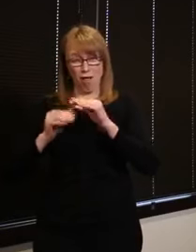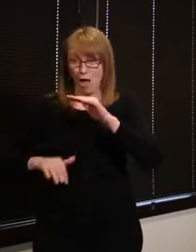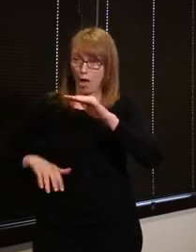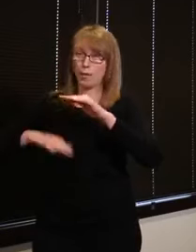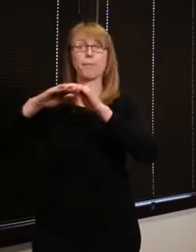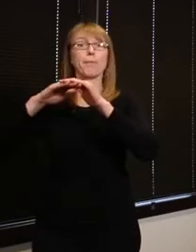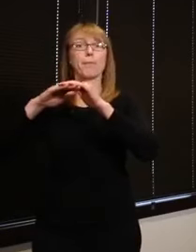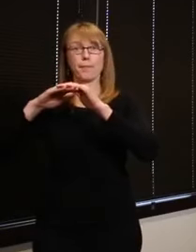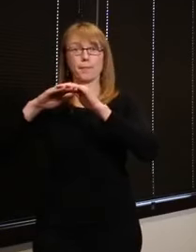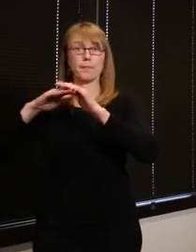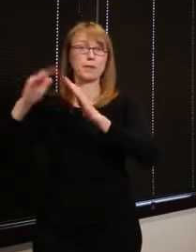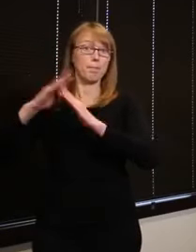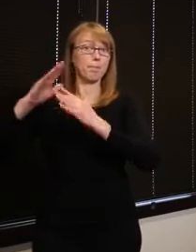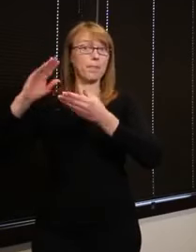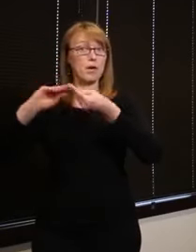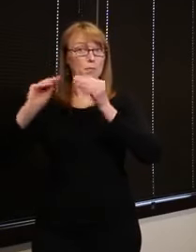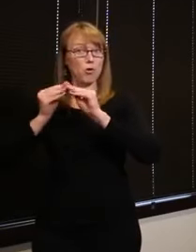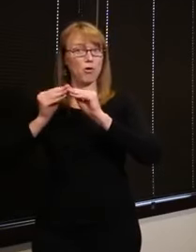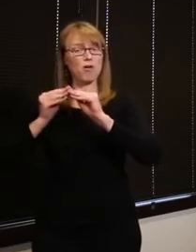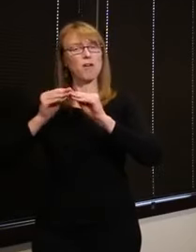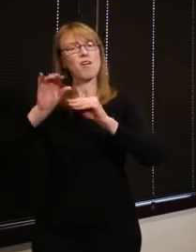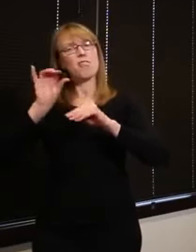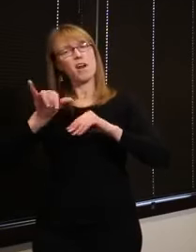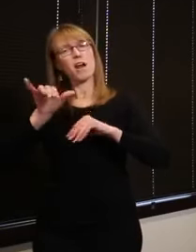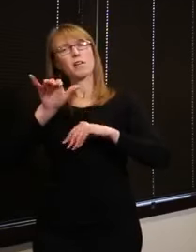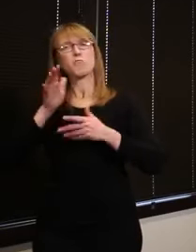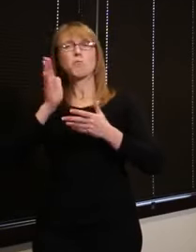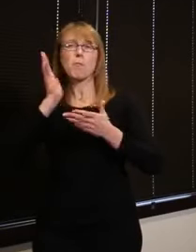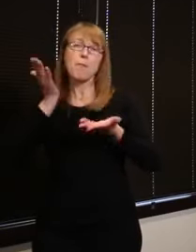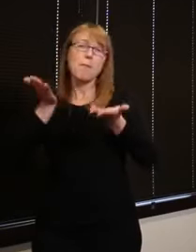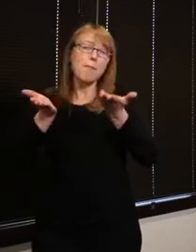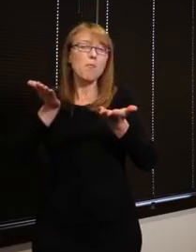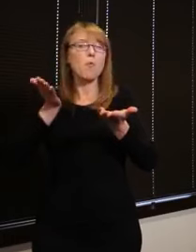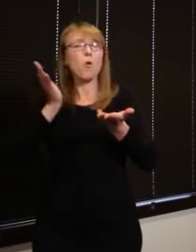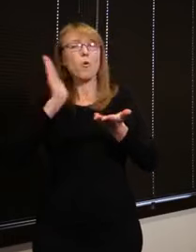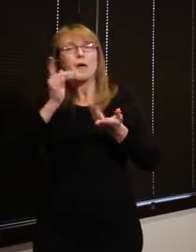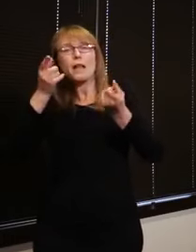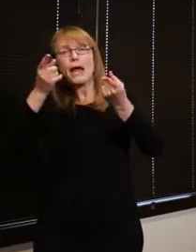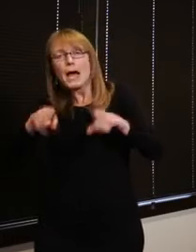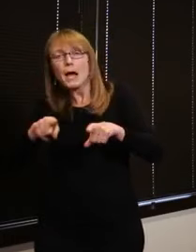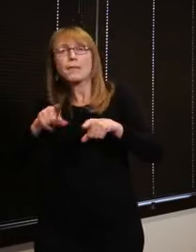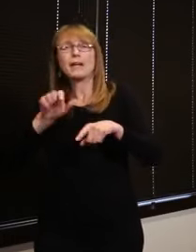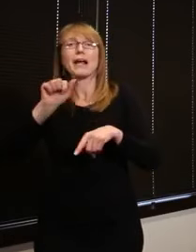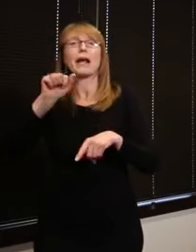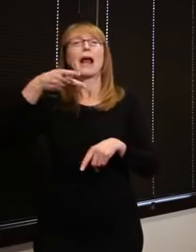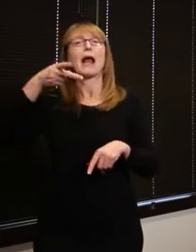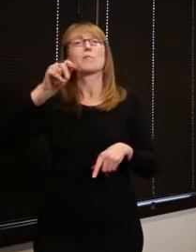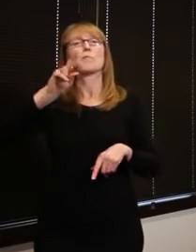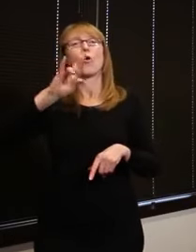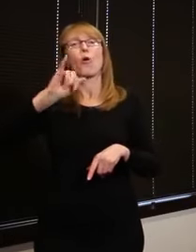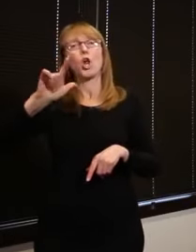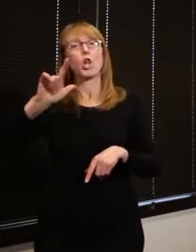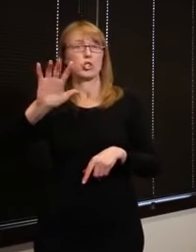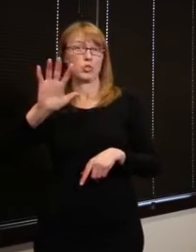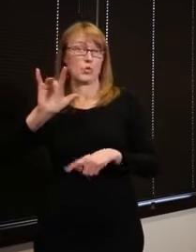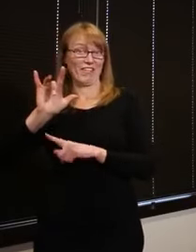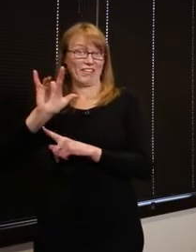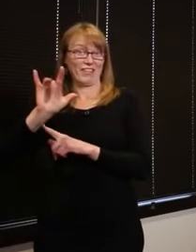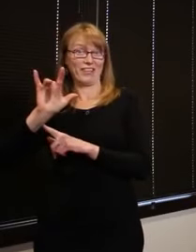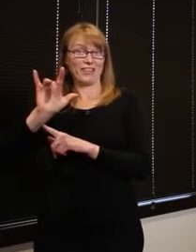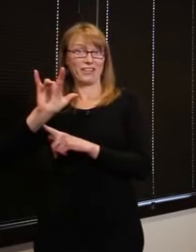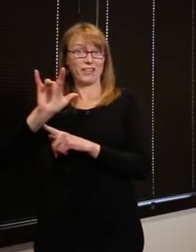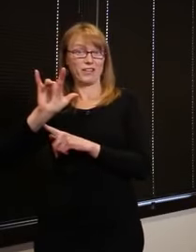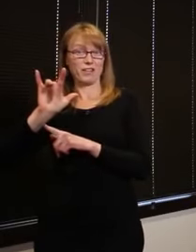the metropolitan area, will occur on or around April 25th. And so that's for the total number of